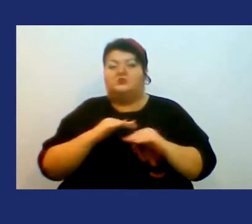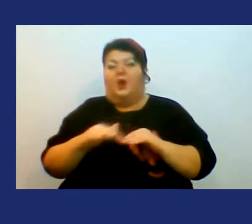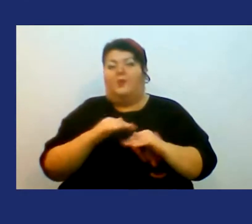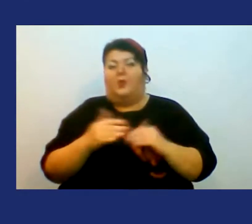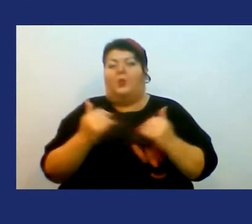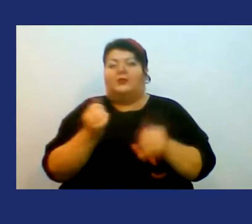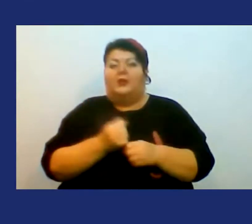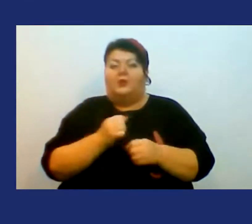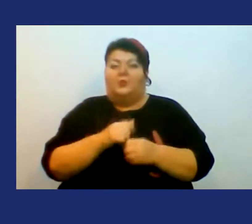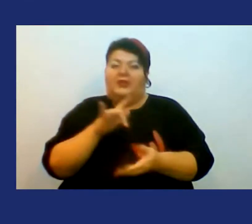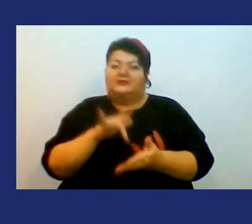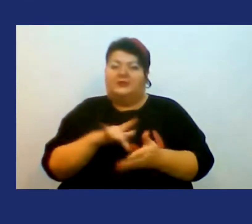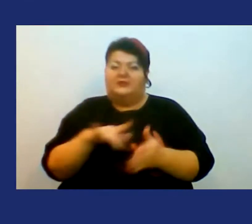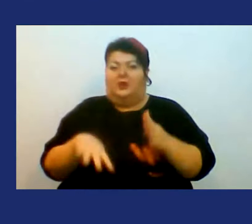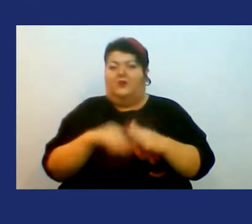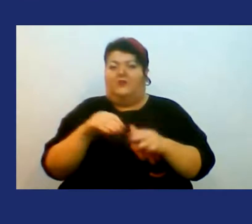the new